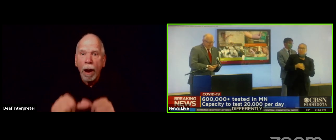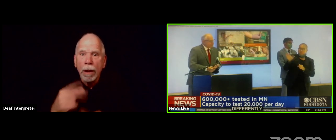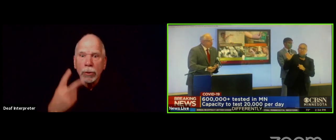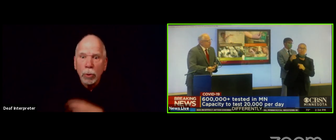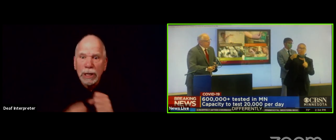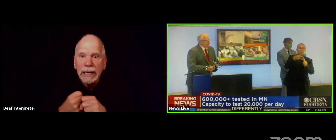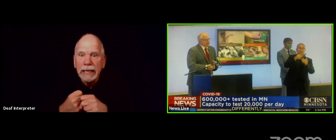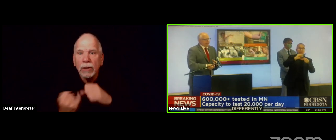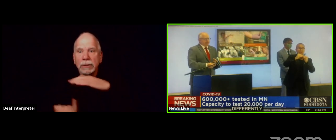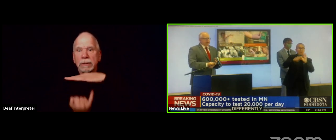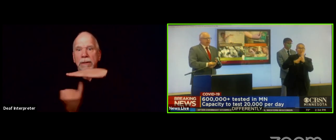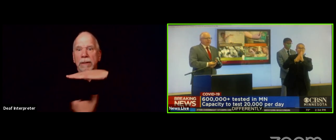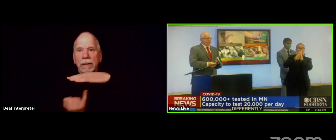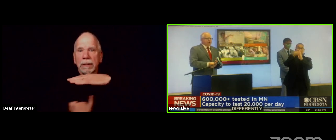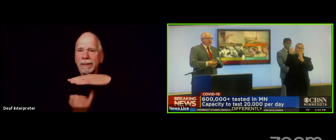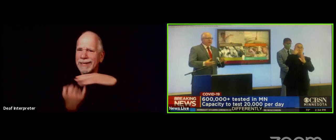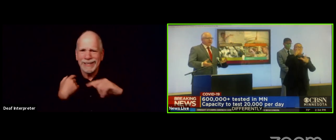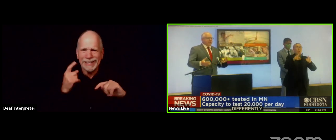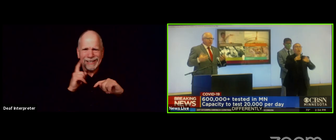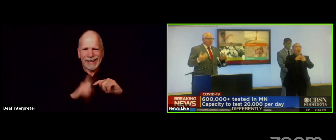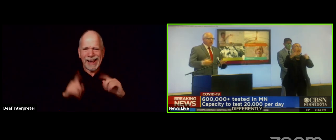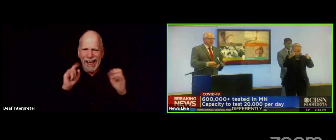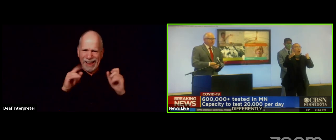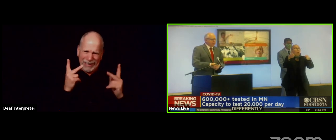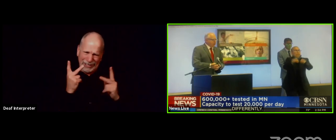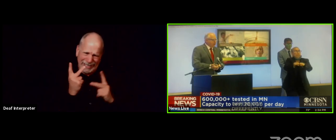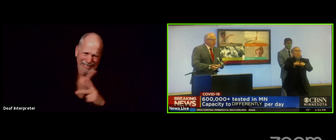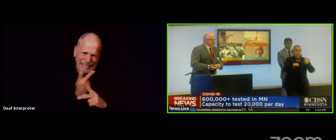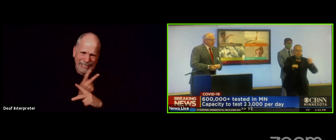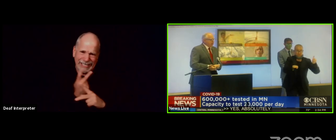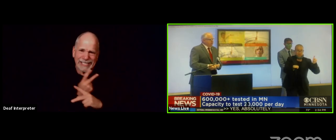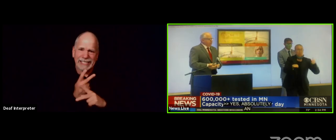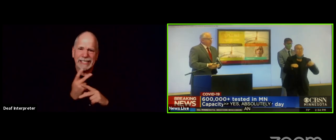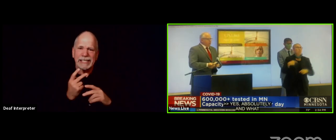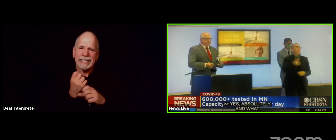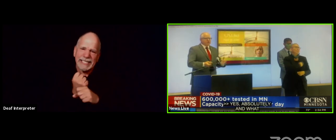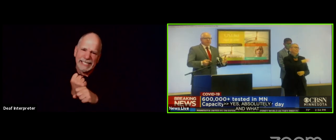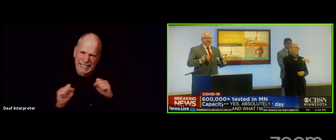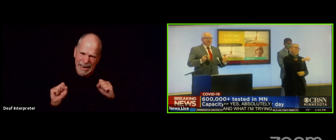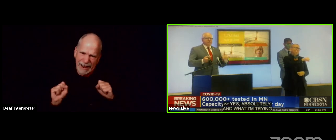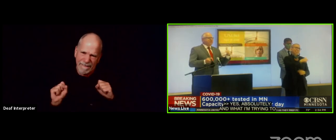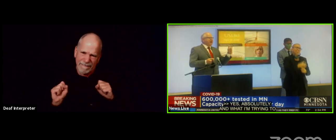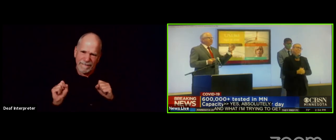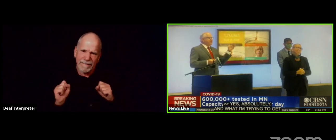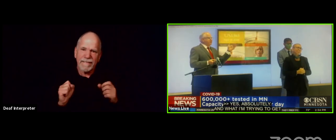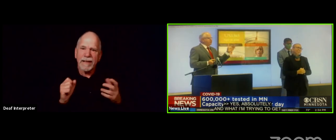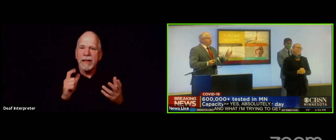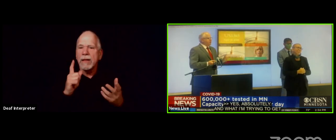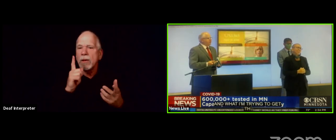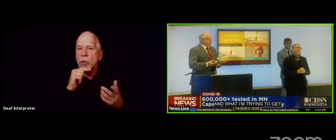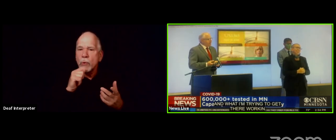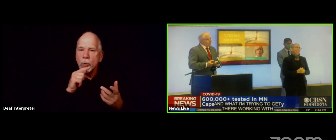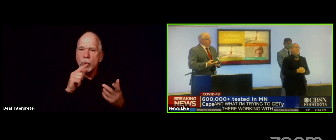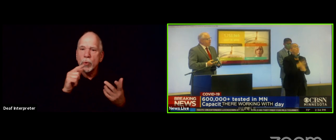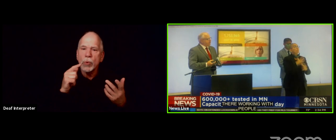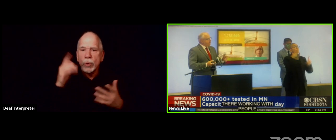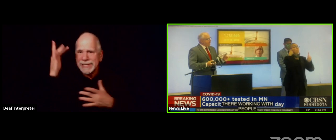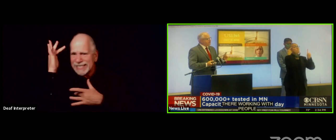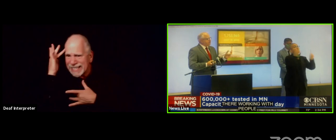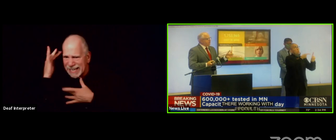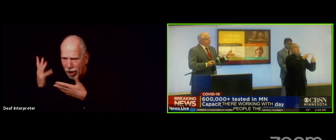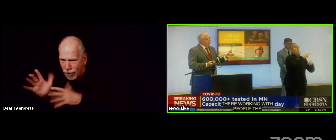Yes, absolutely. And what I'm trying to get there, and we're working with people, the question being, do these spikes in other states? Yes, I think